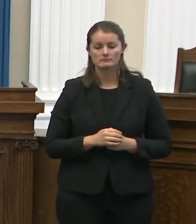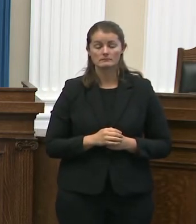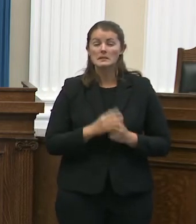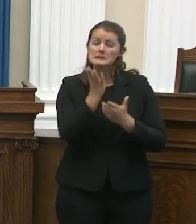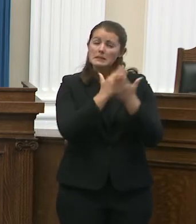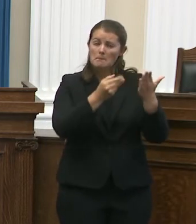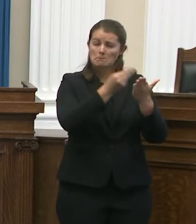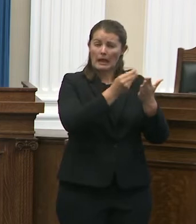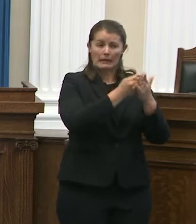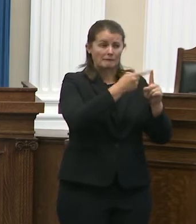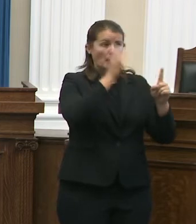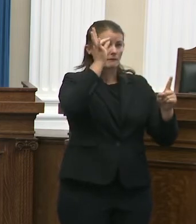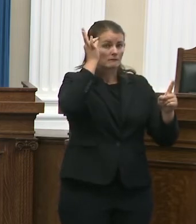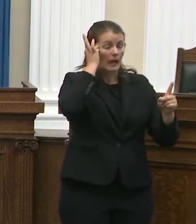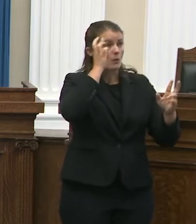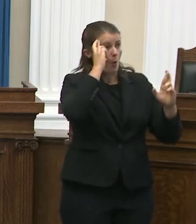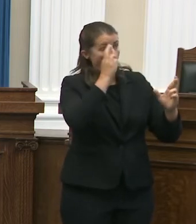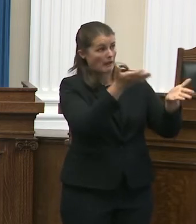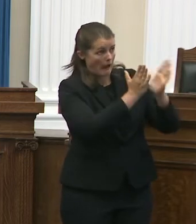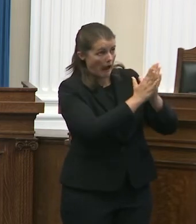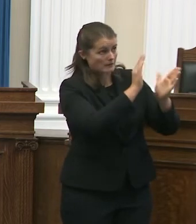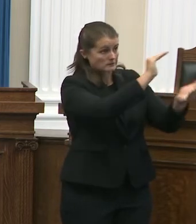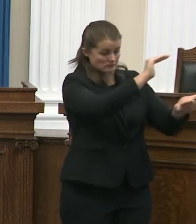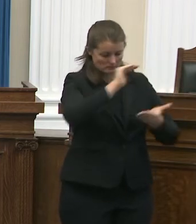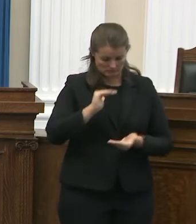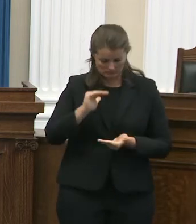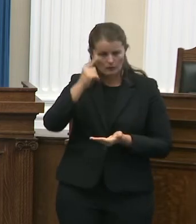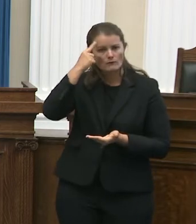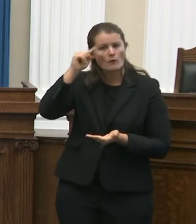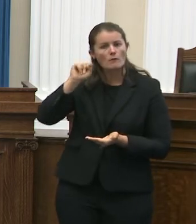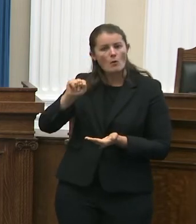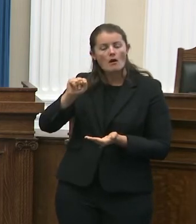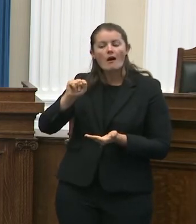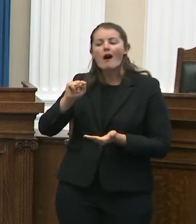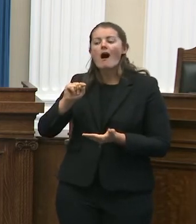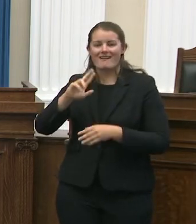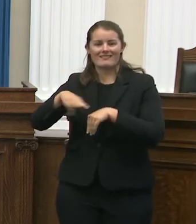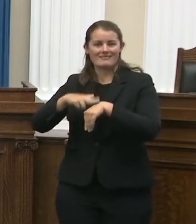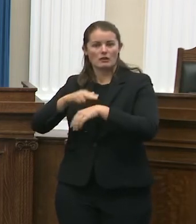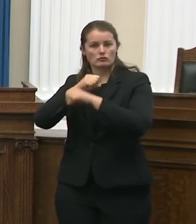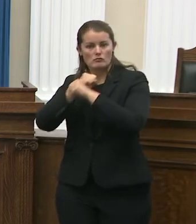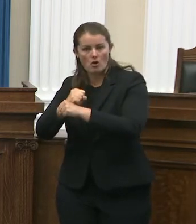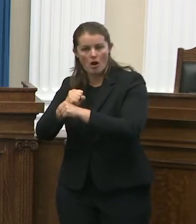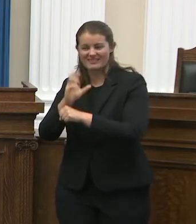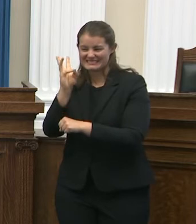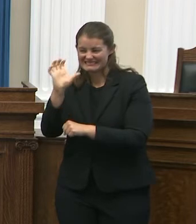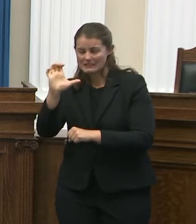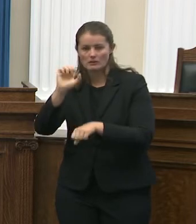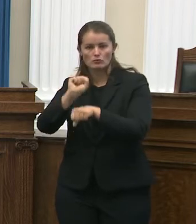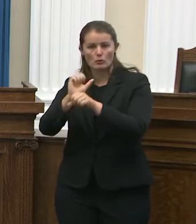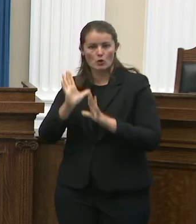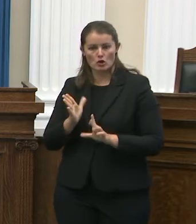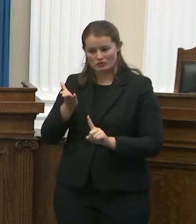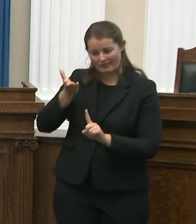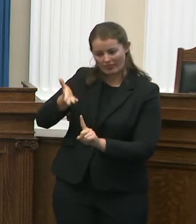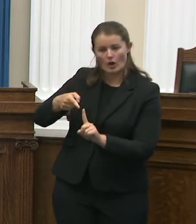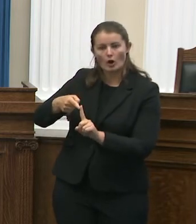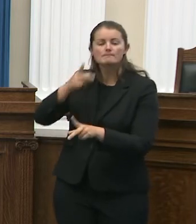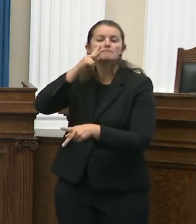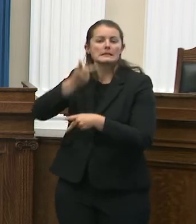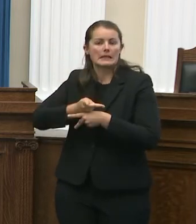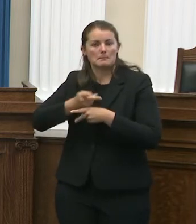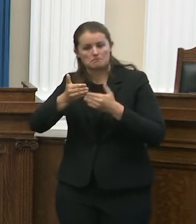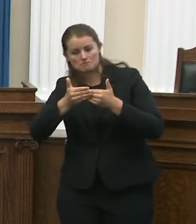Guard through the end of December. Because of this partnership, Nevada has seen remarkable increases in our ability to